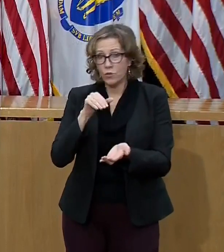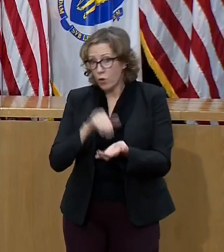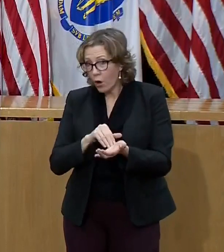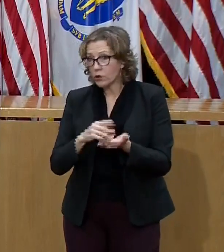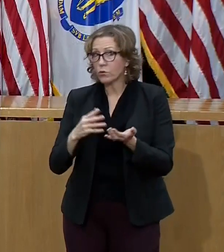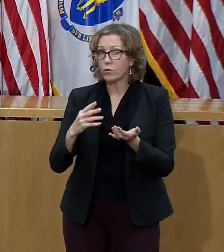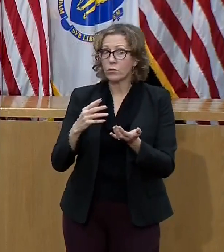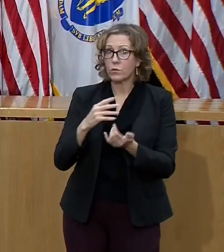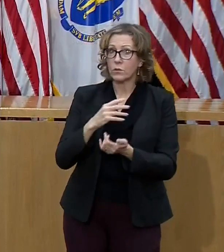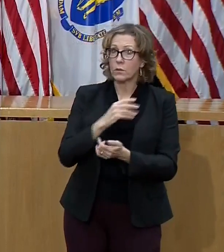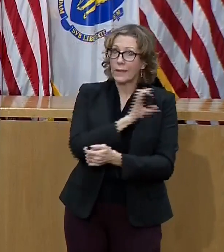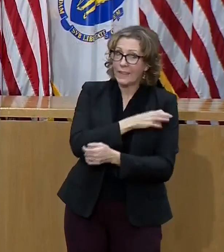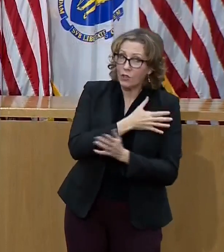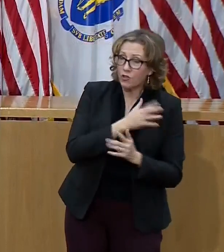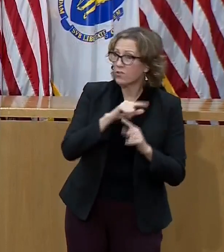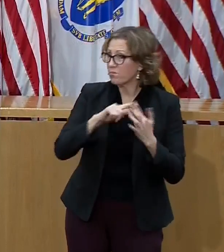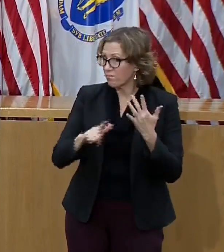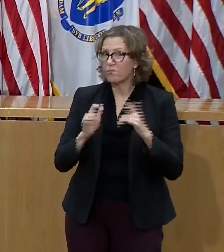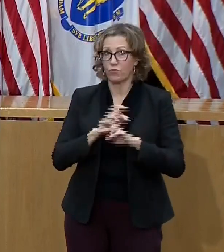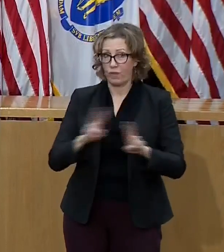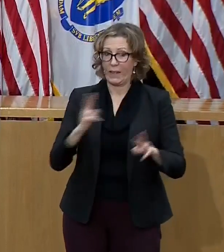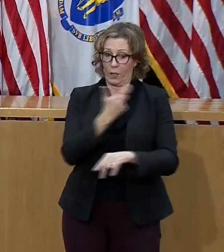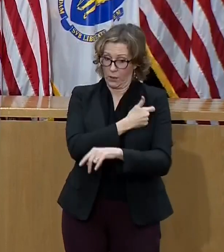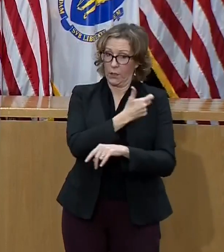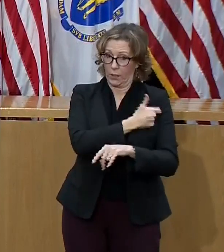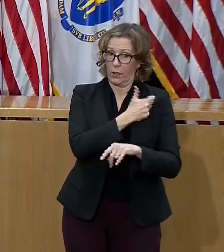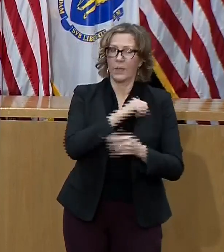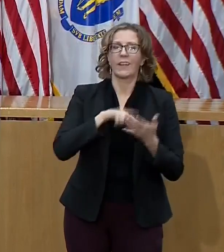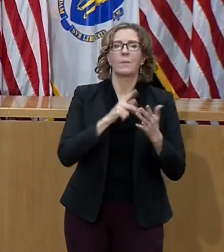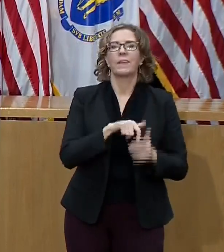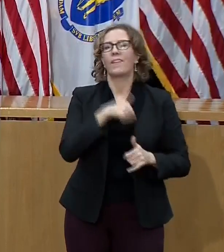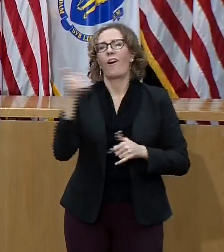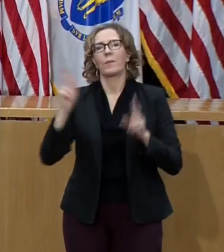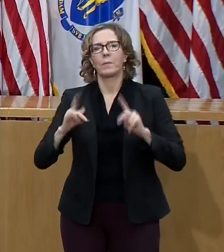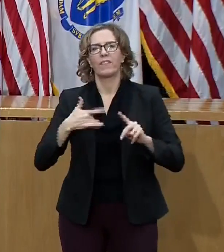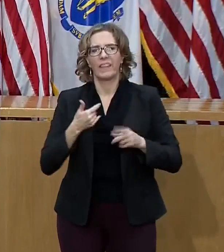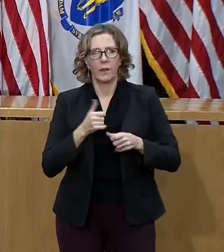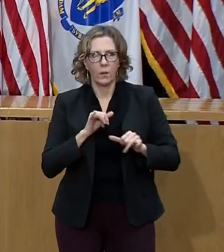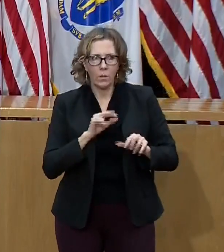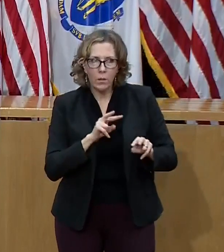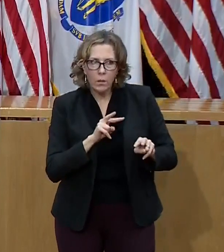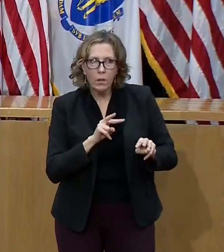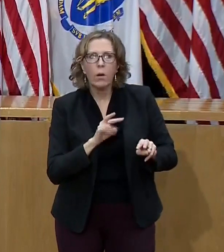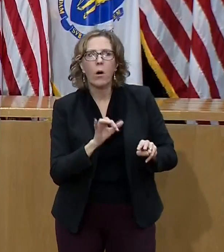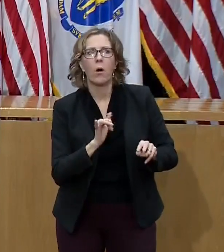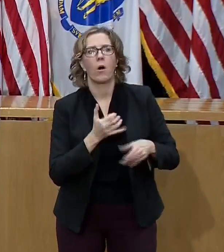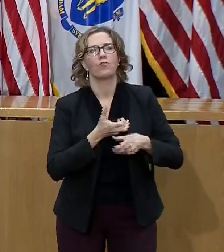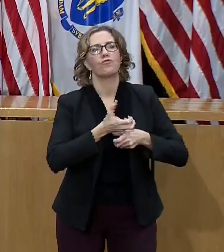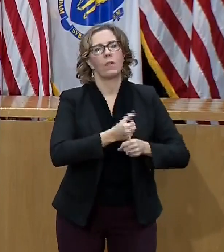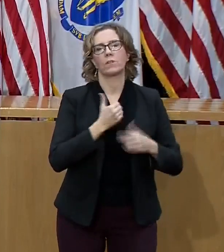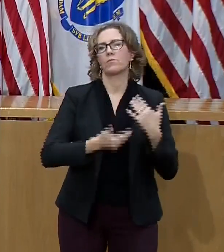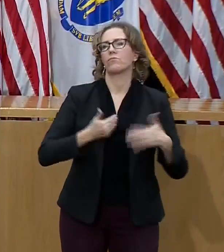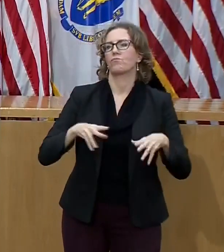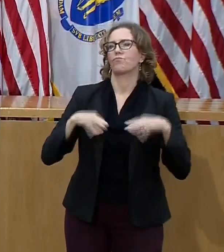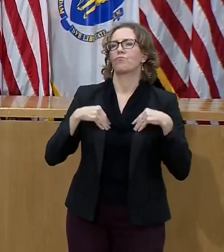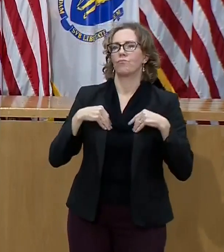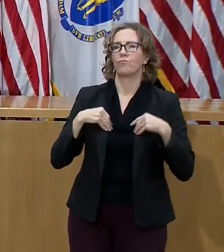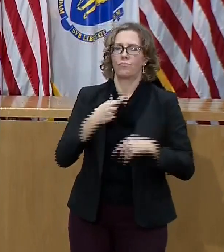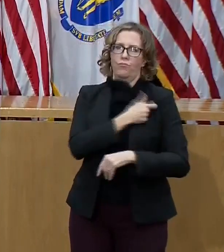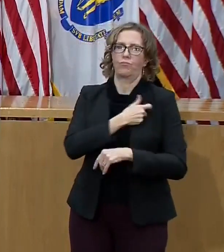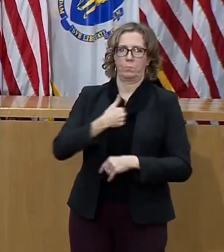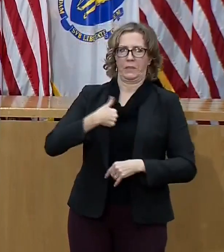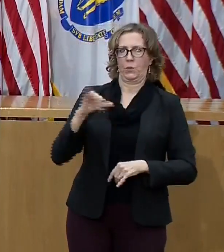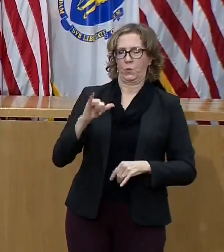same when they're eligible. With respect to first responders, obviously I think we all would agree that